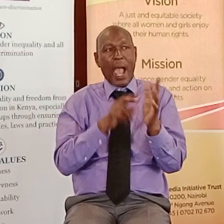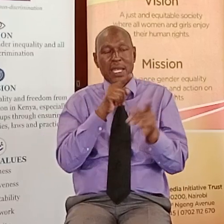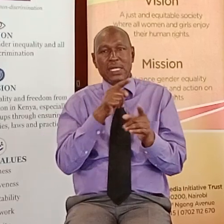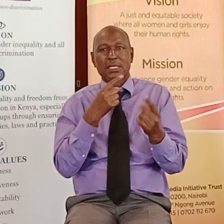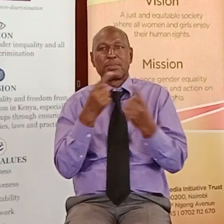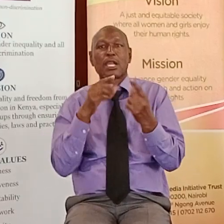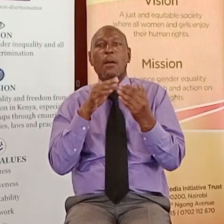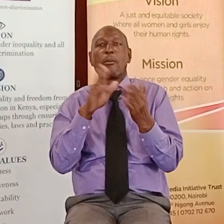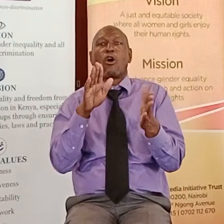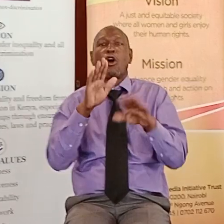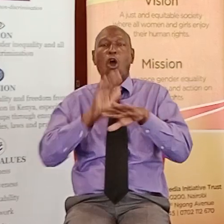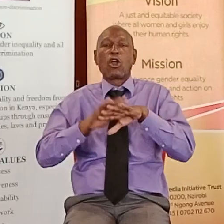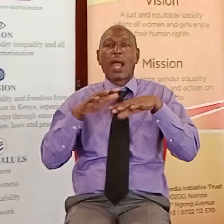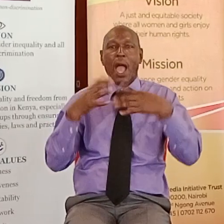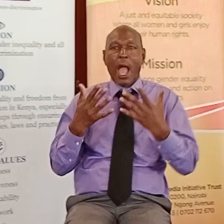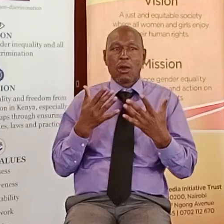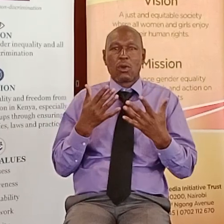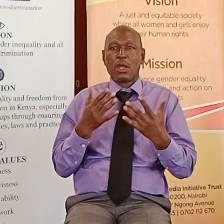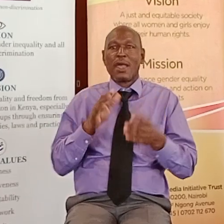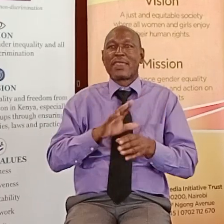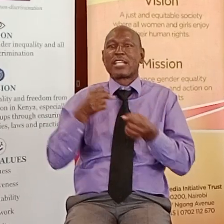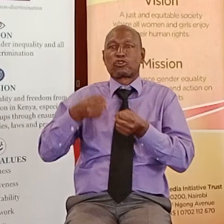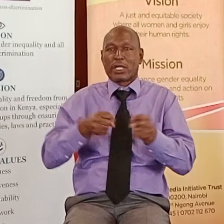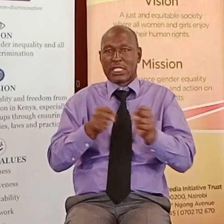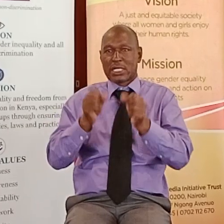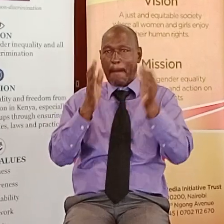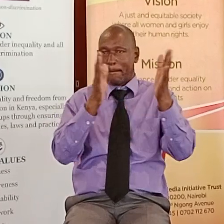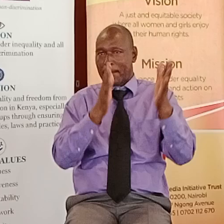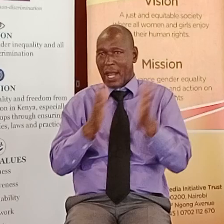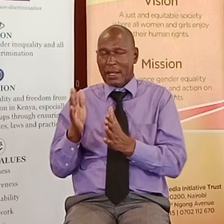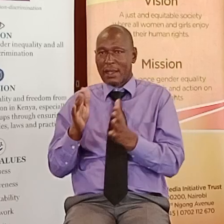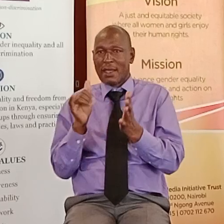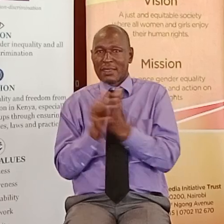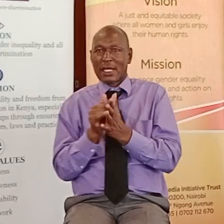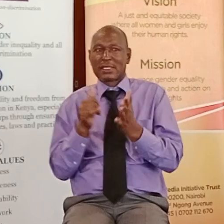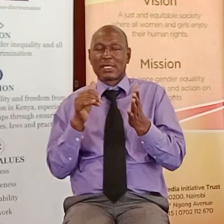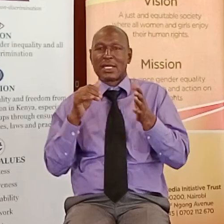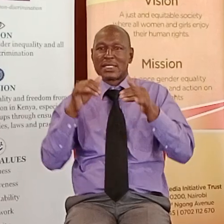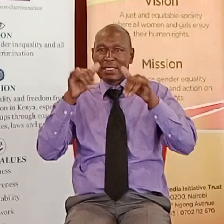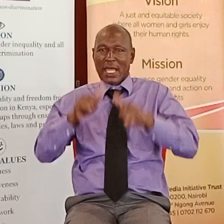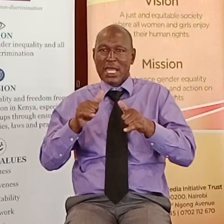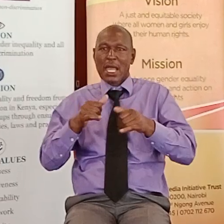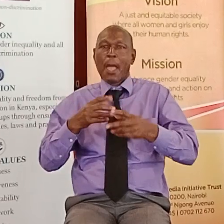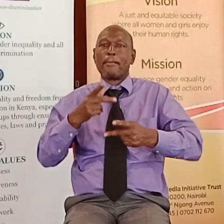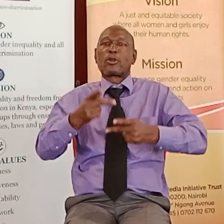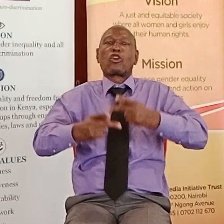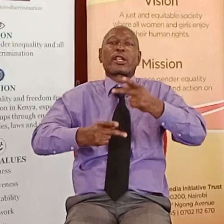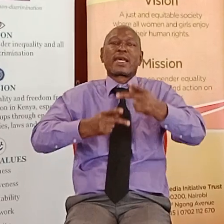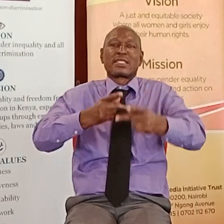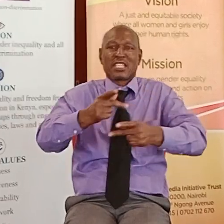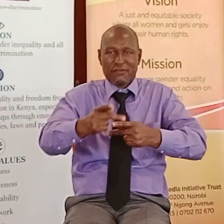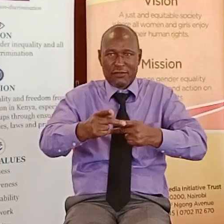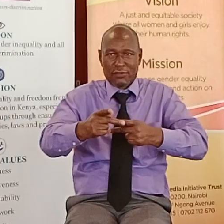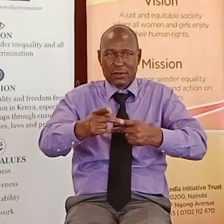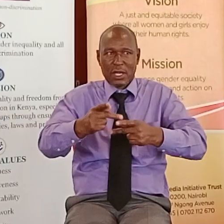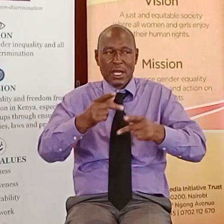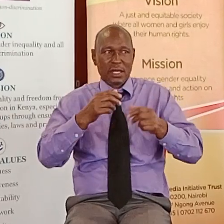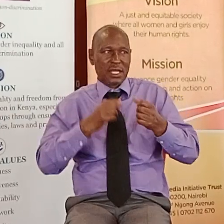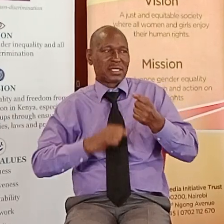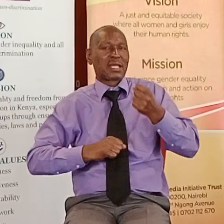on how their strategic plan, which I've read is very progressive, is going to support and make